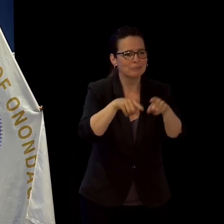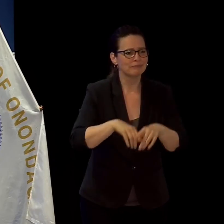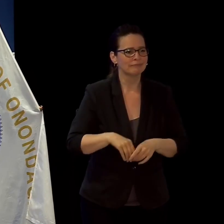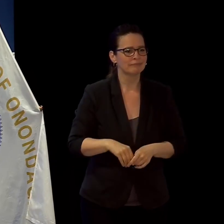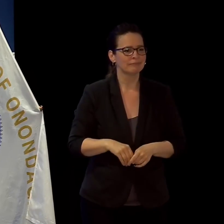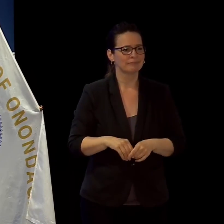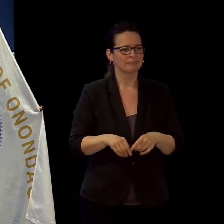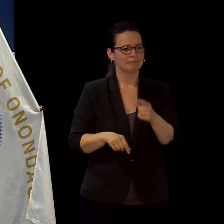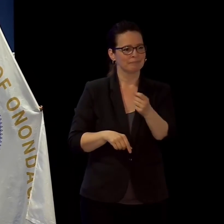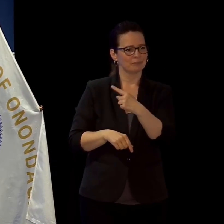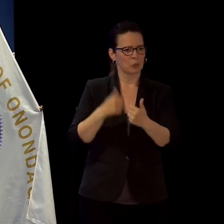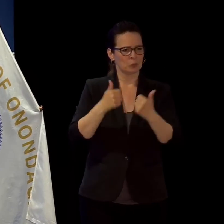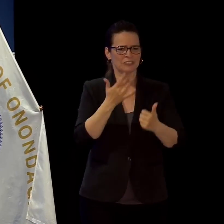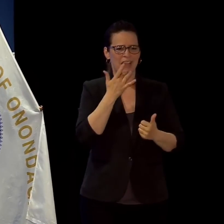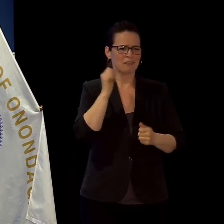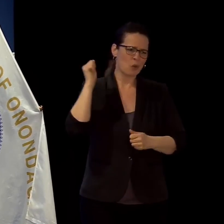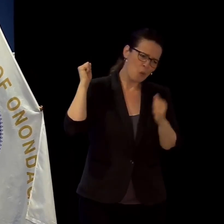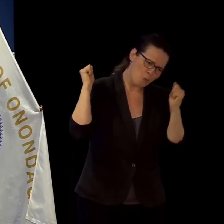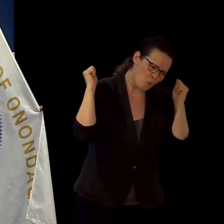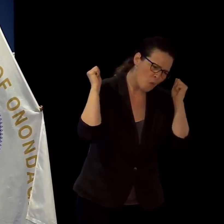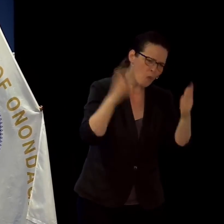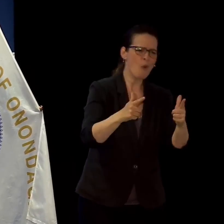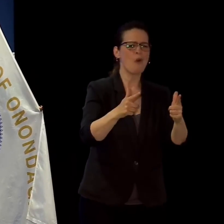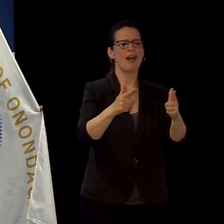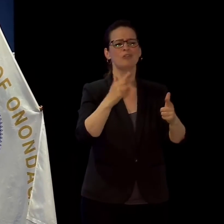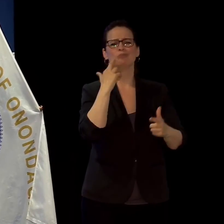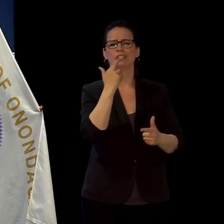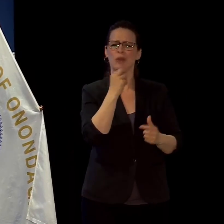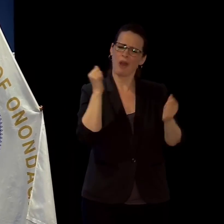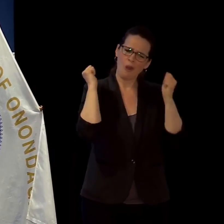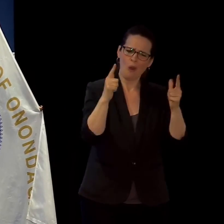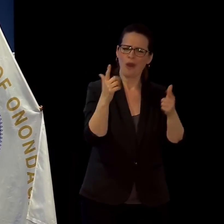all. All 180 of them that participated.